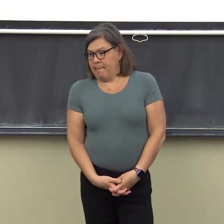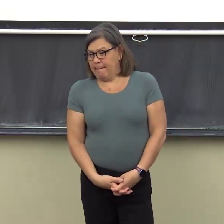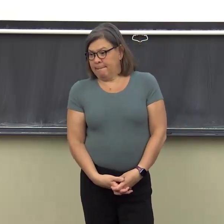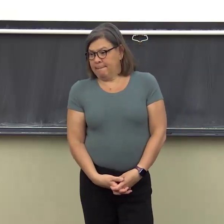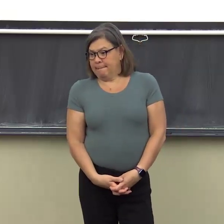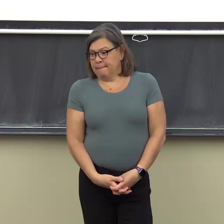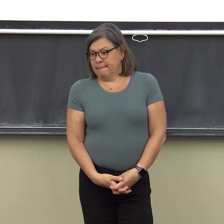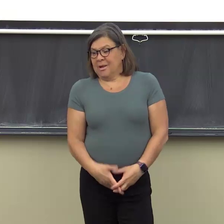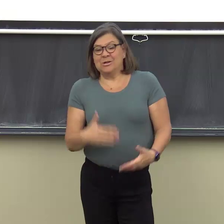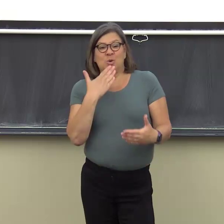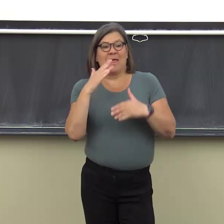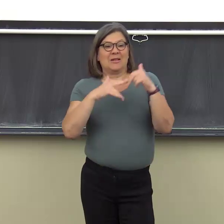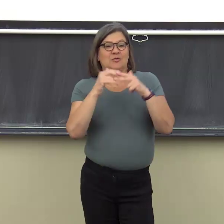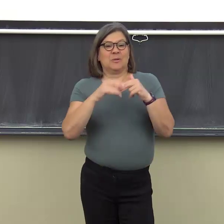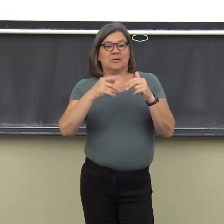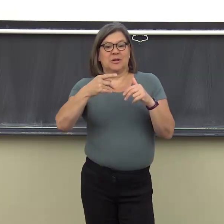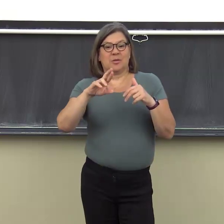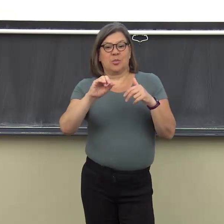So thanks for building the prototype.